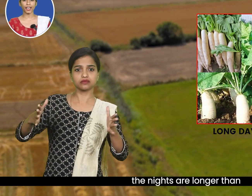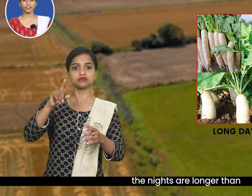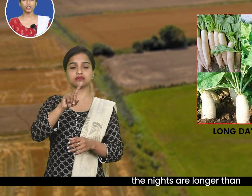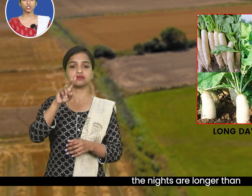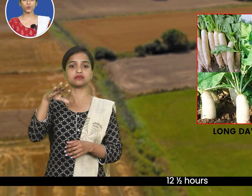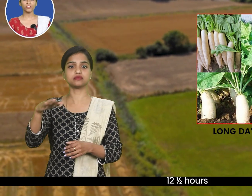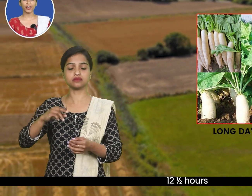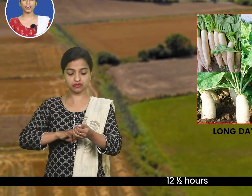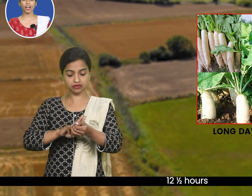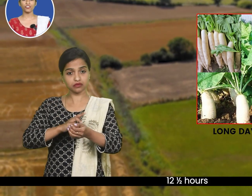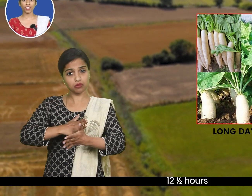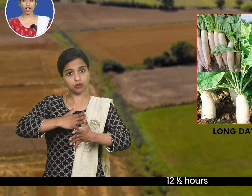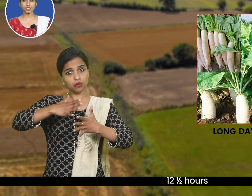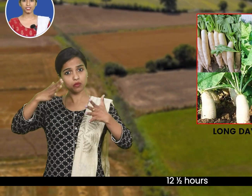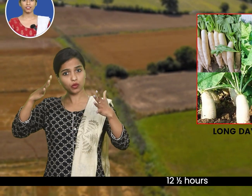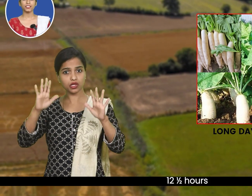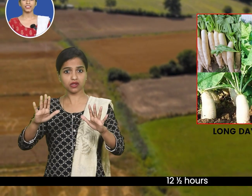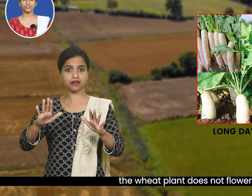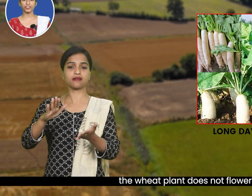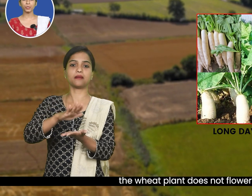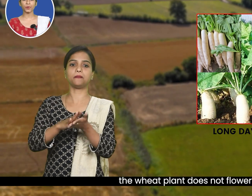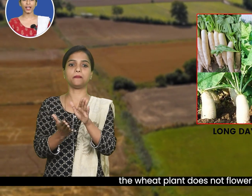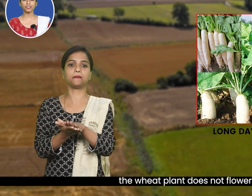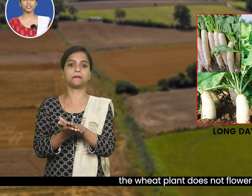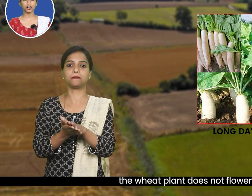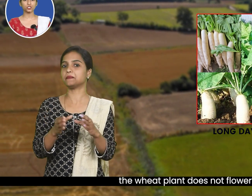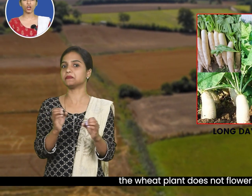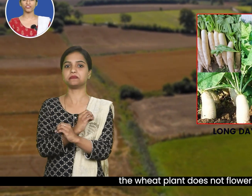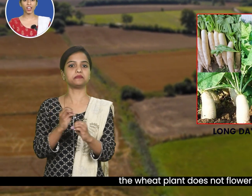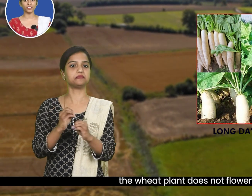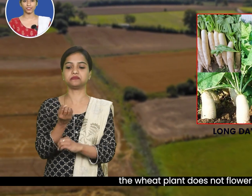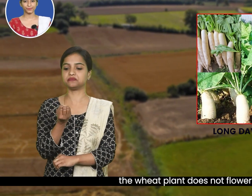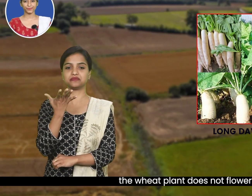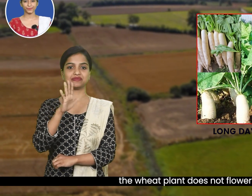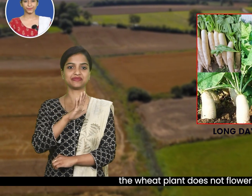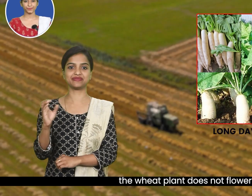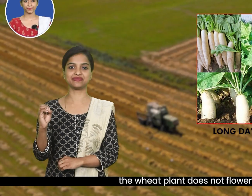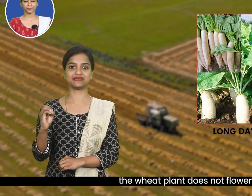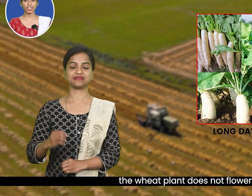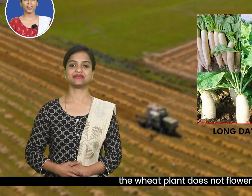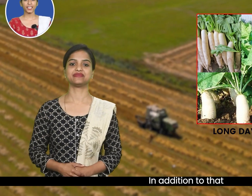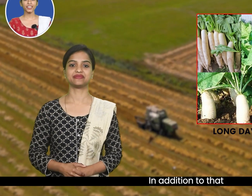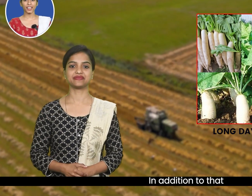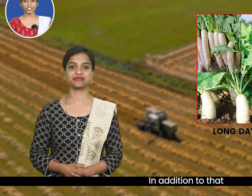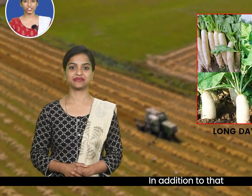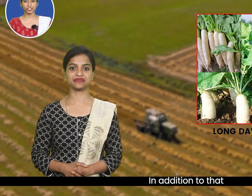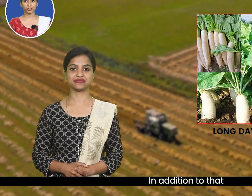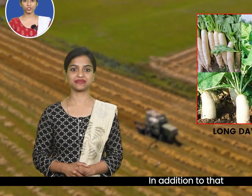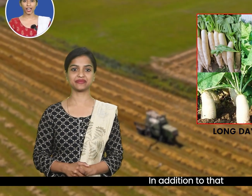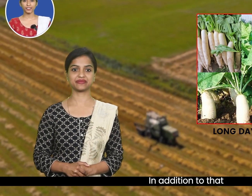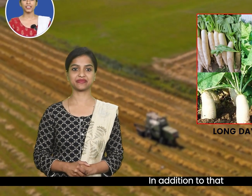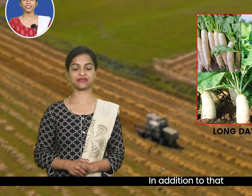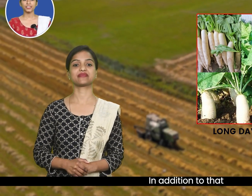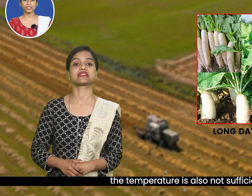longer than 12.5 hours, the wheat plant does not flower. In addition